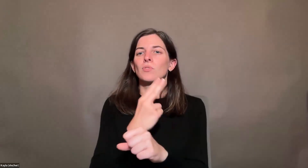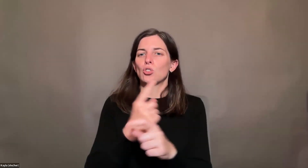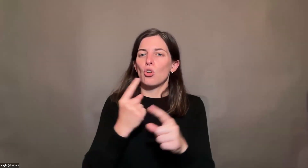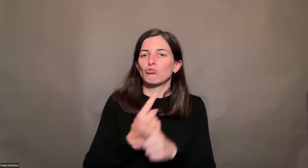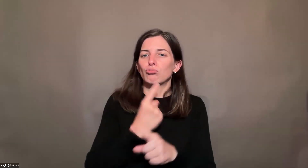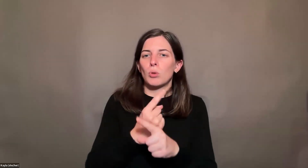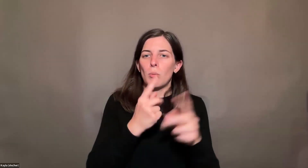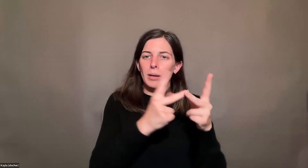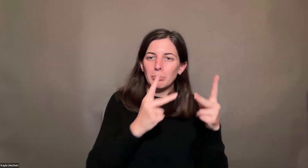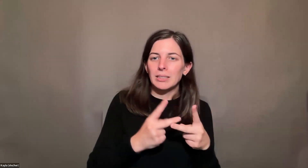automatically.